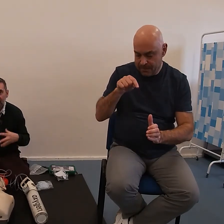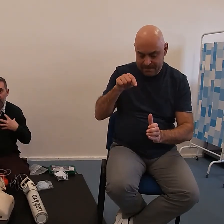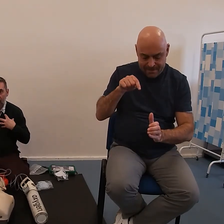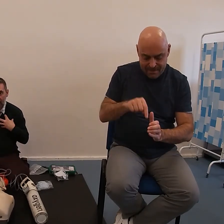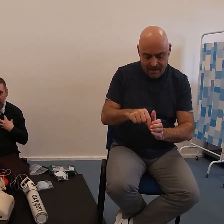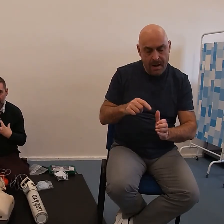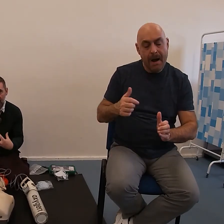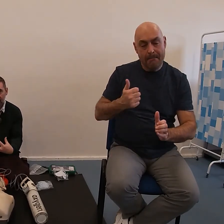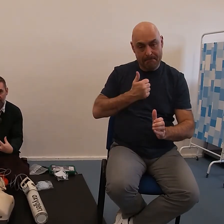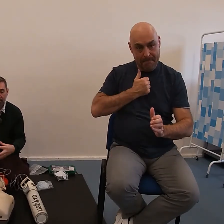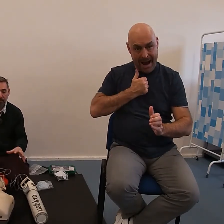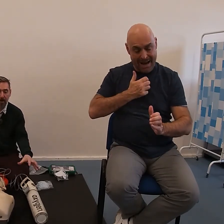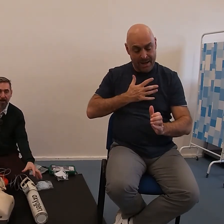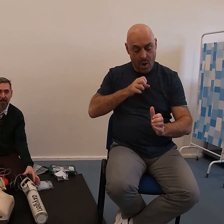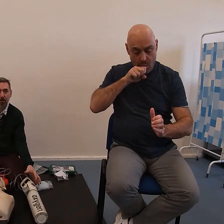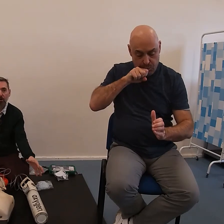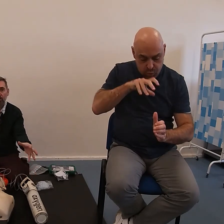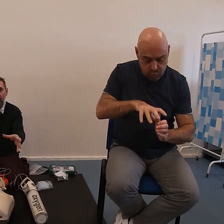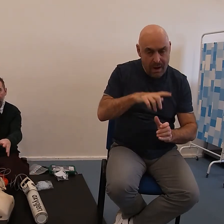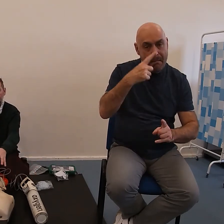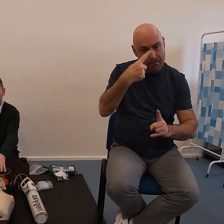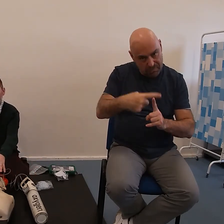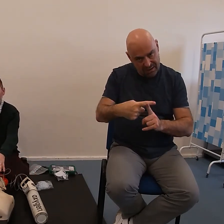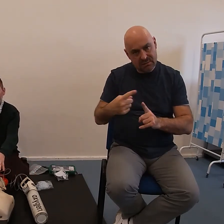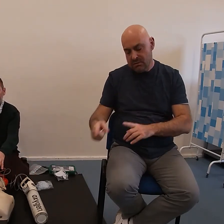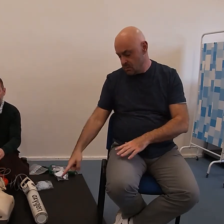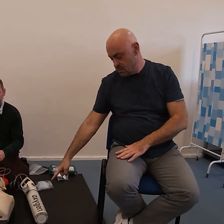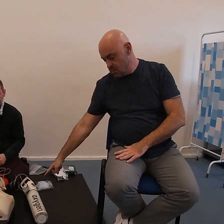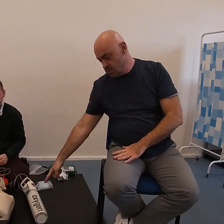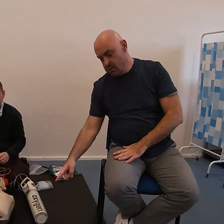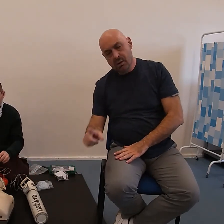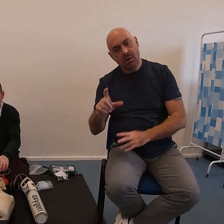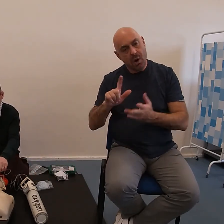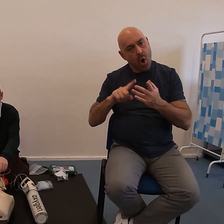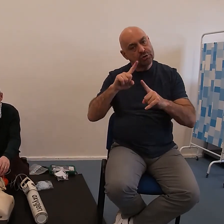he gets my breath, but he gets oxygen from the cylinder.